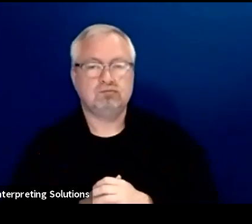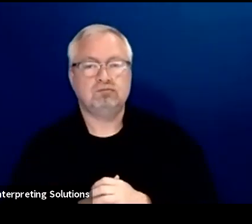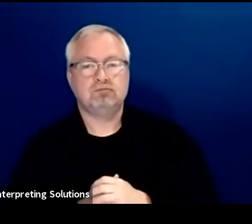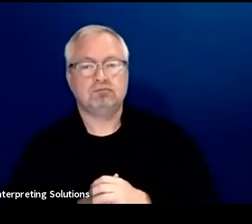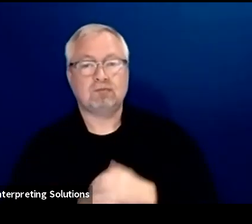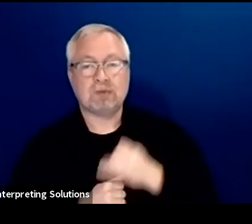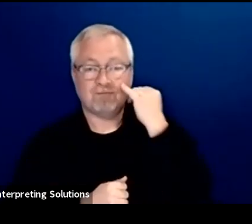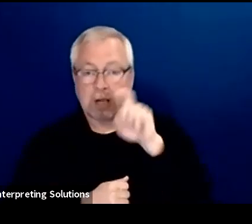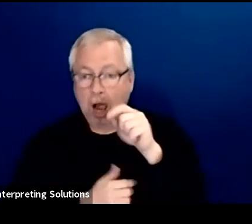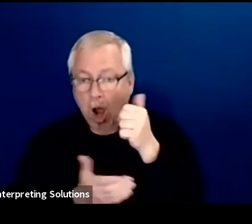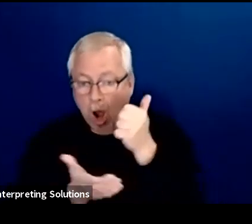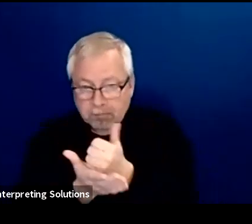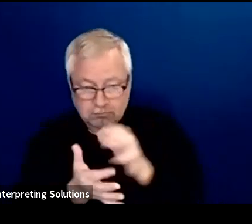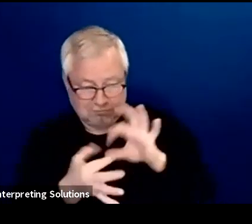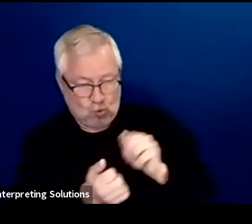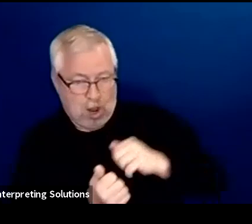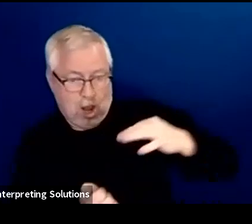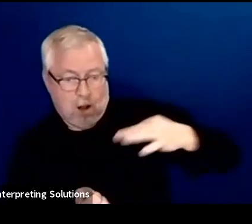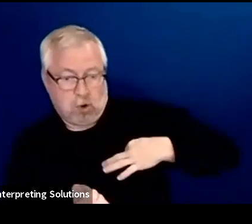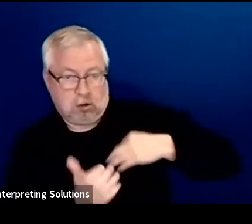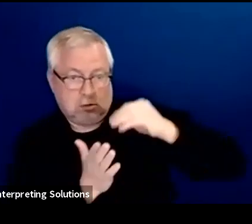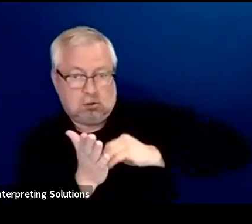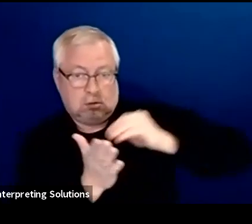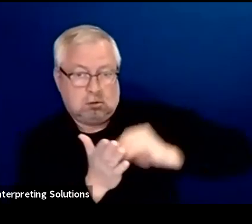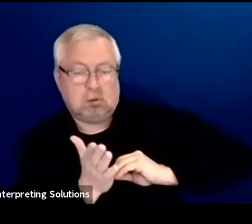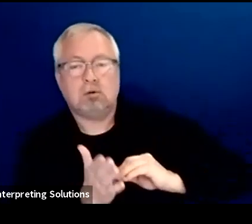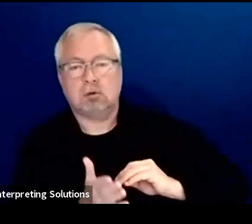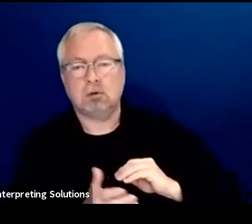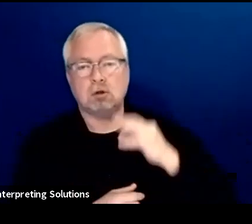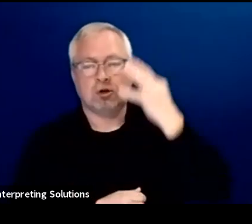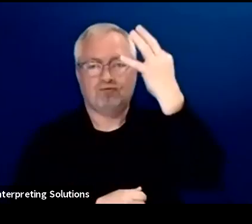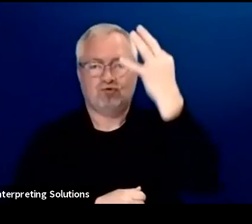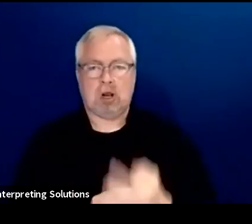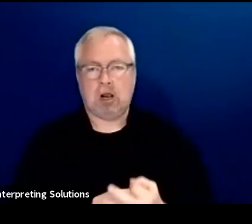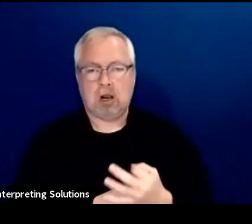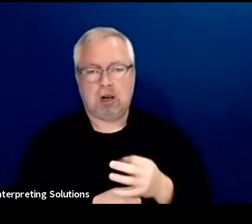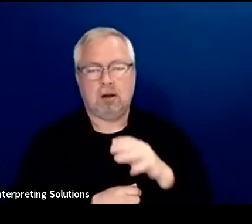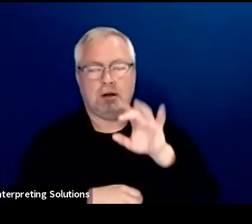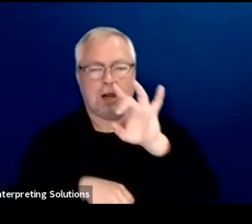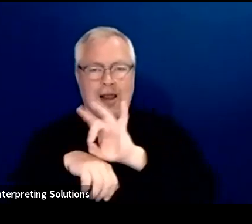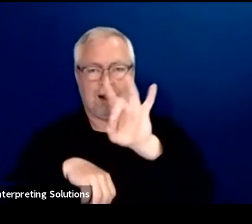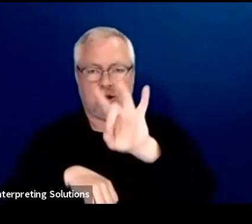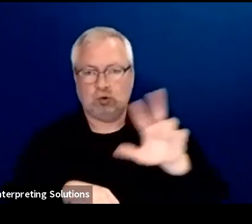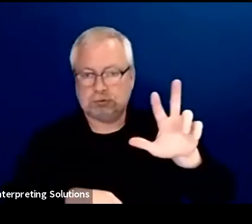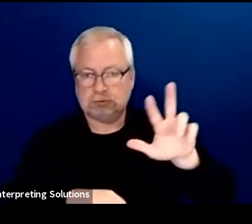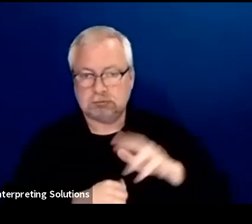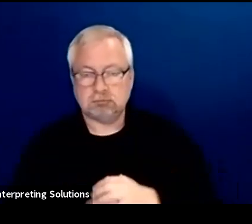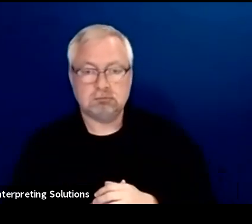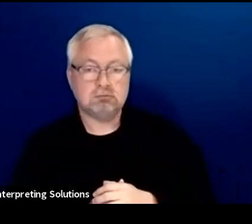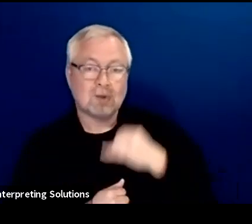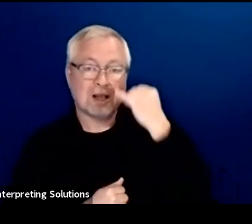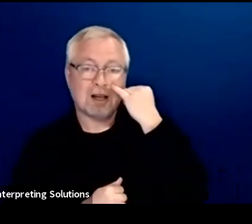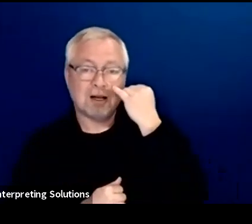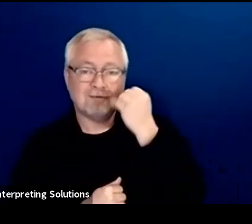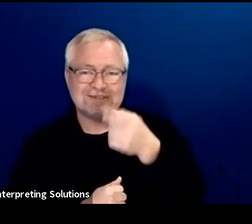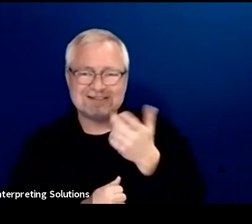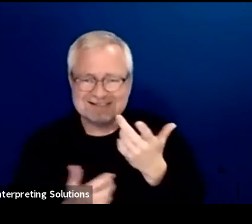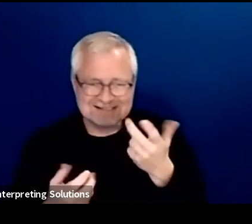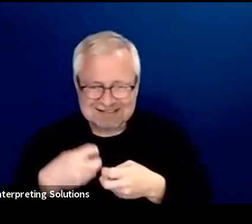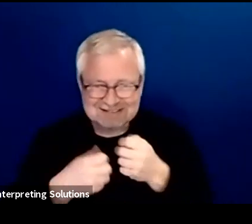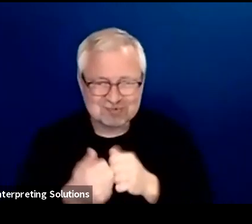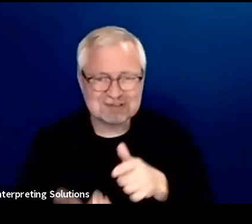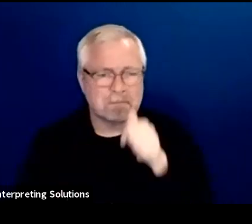application, you can call on Friday between 8 a.m. and 4:30 p.m. And if you have an issue with your password, you can call anytime during normal